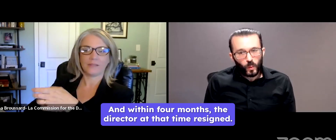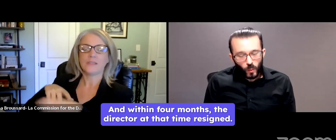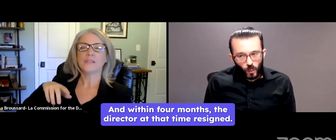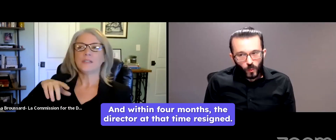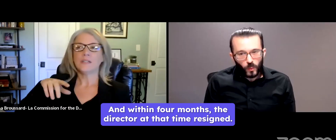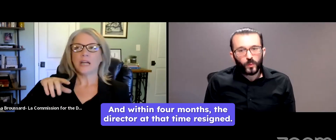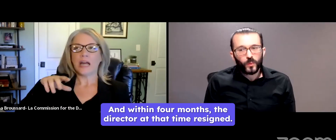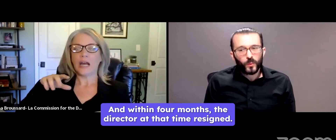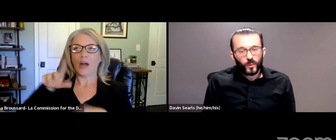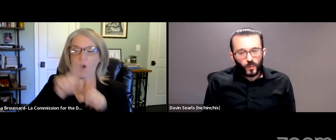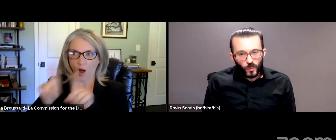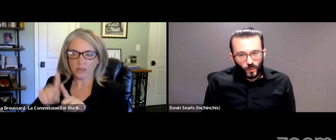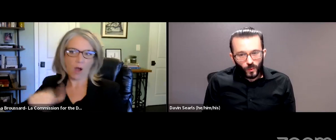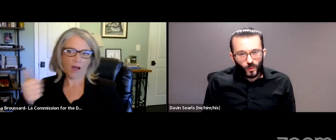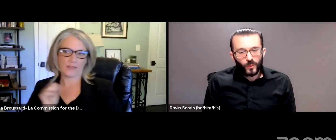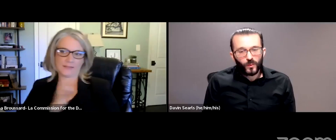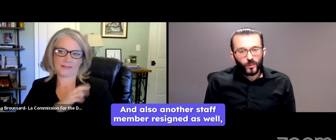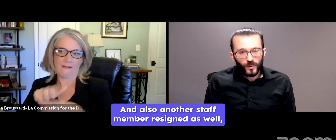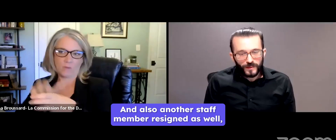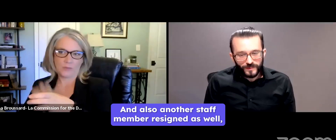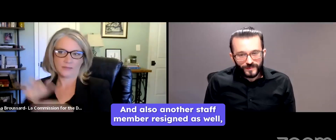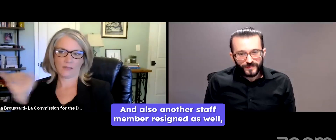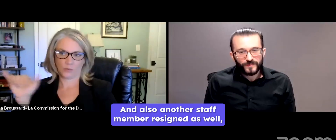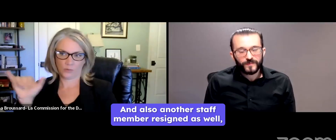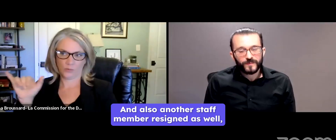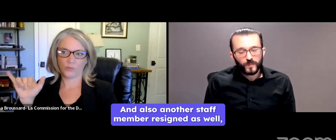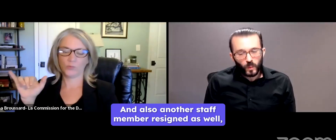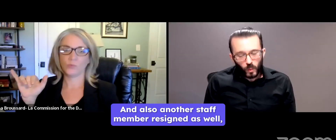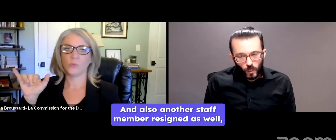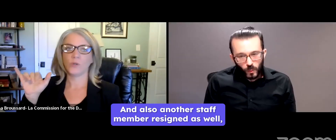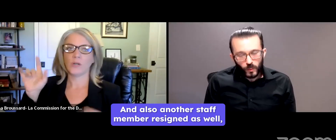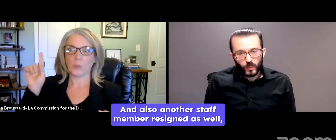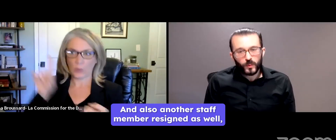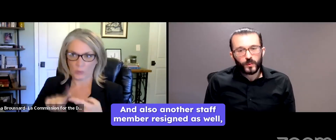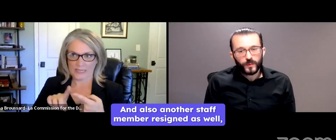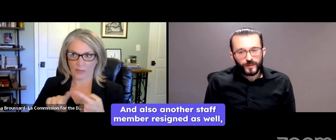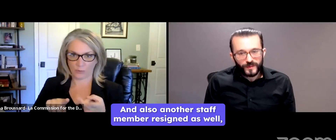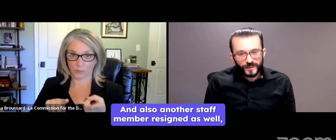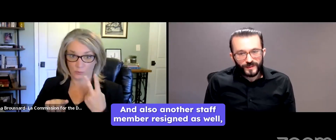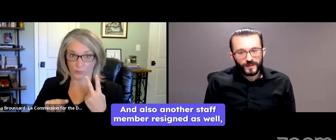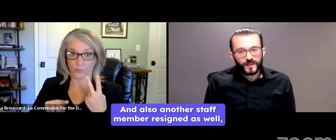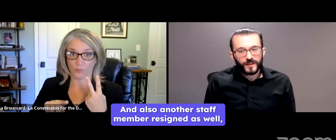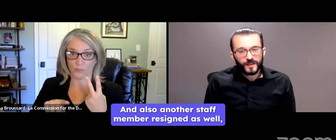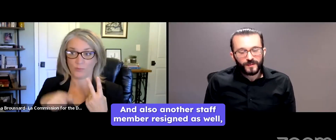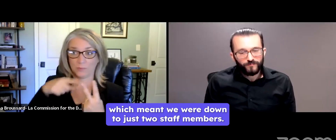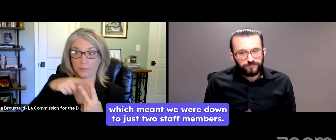time resigned. And also, another staff member resigned as well, which meant